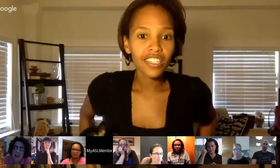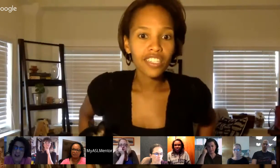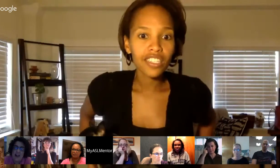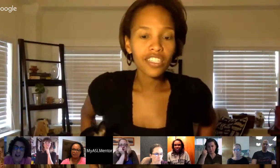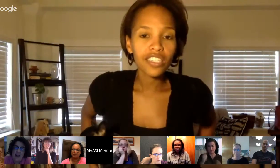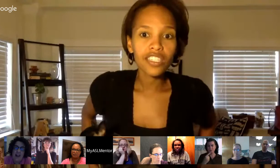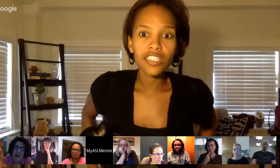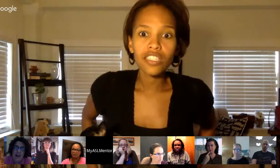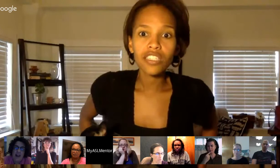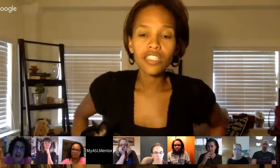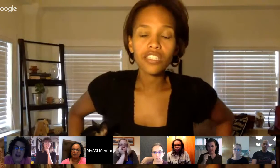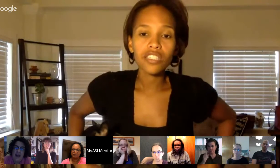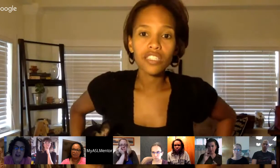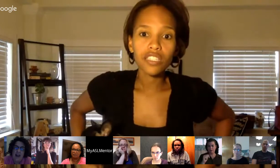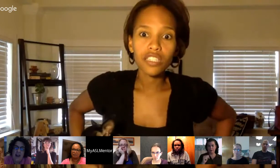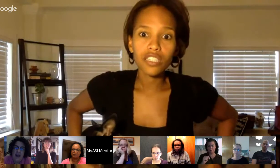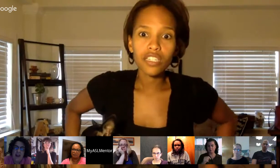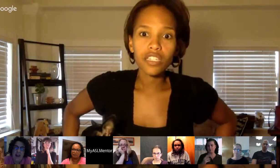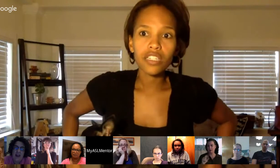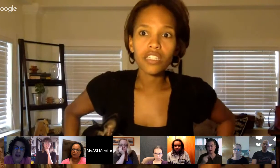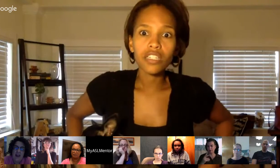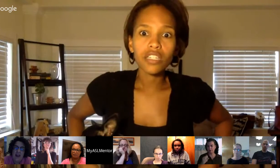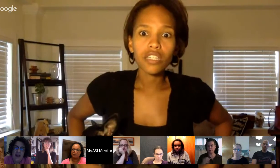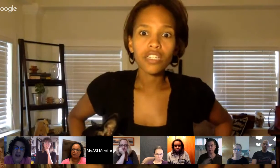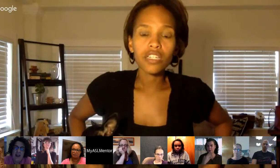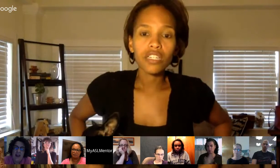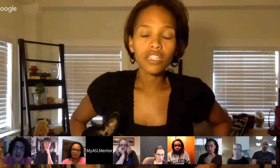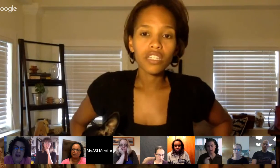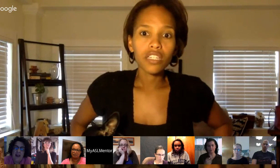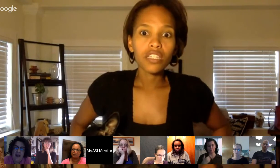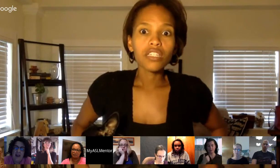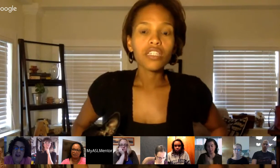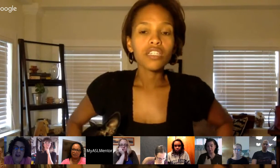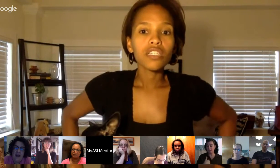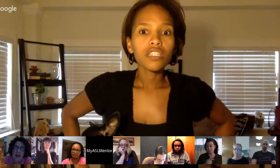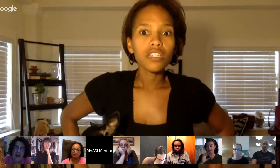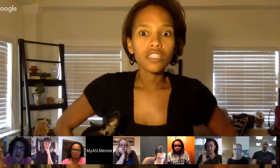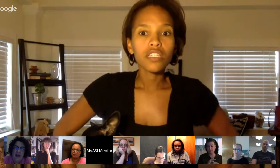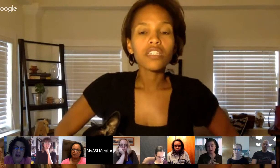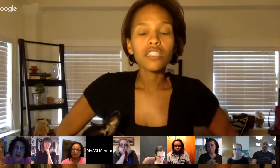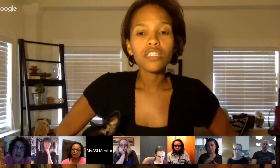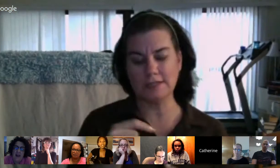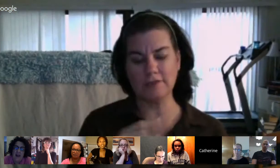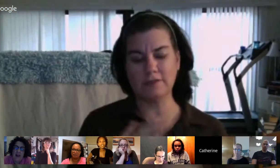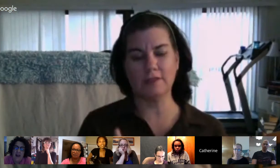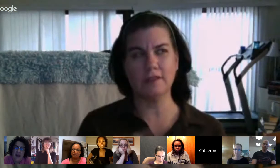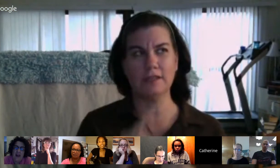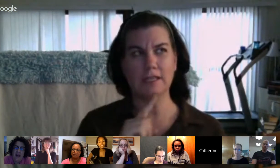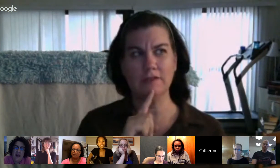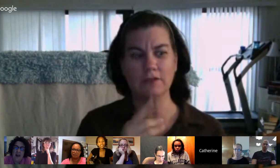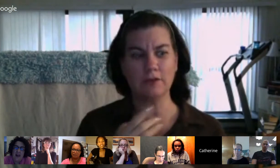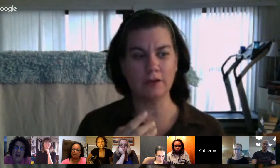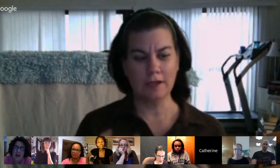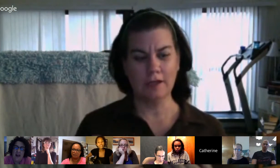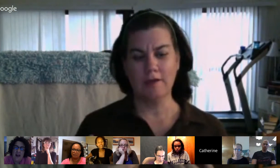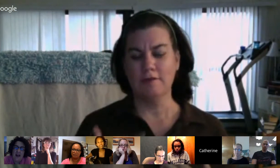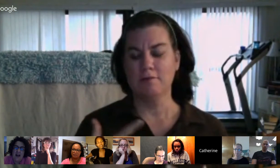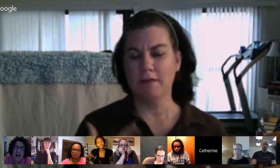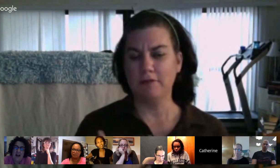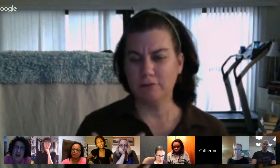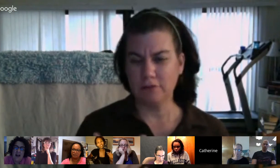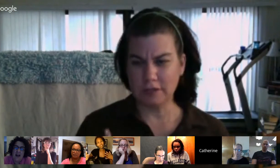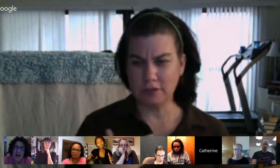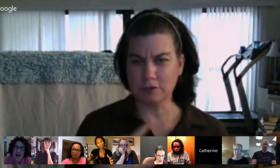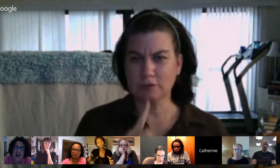was thinking when you said honor, a good way that helps me to remember it is, even though it